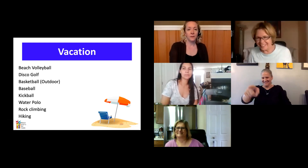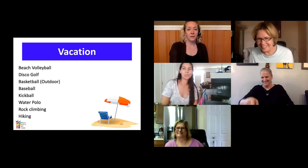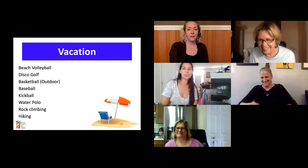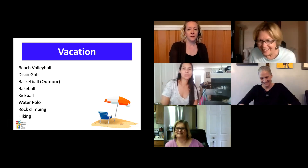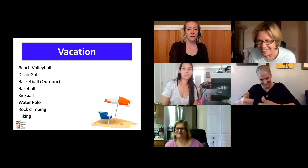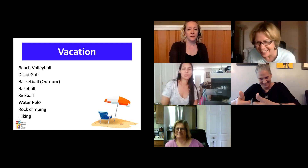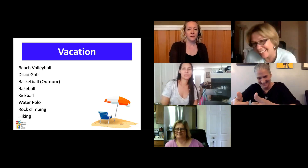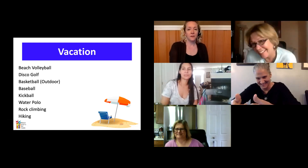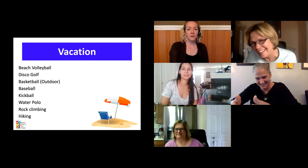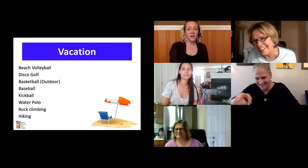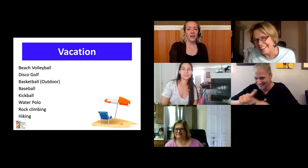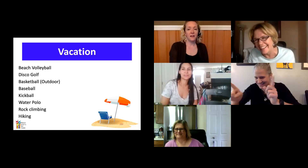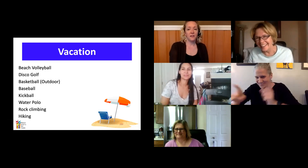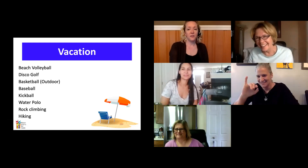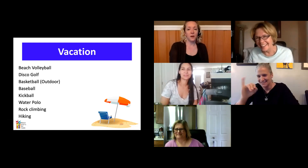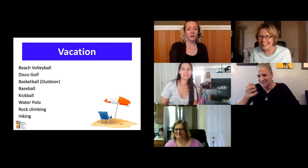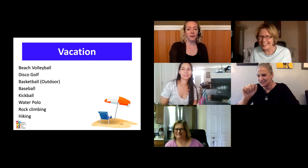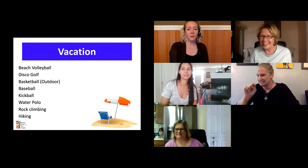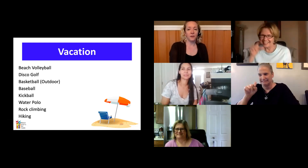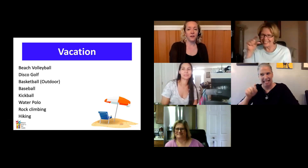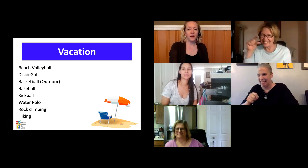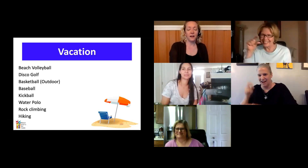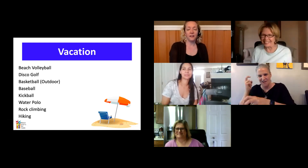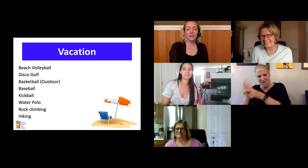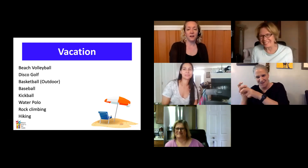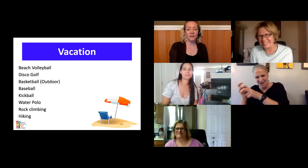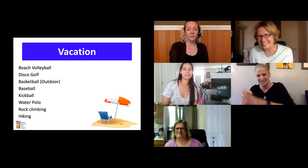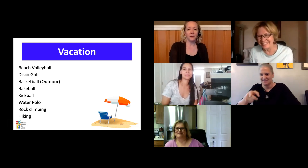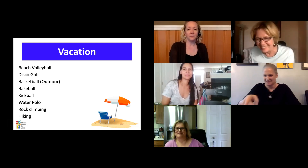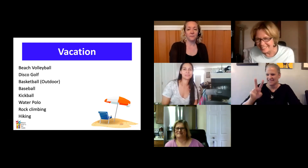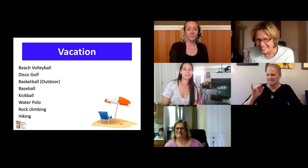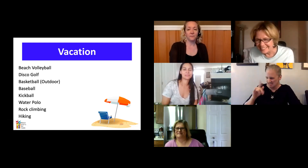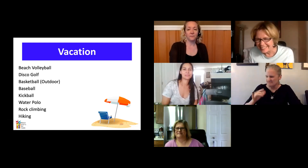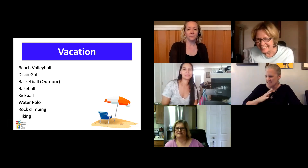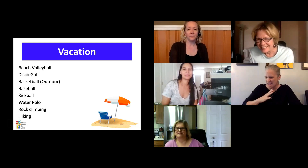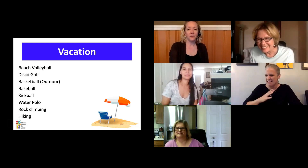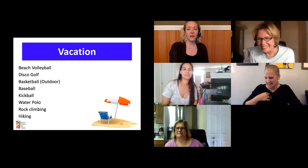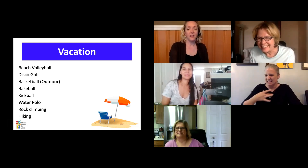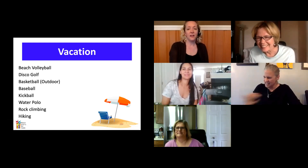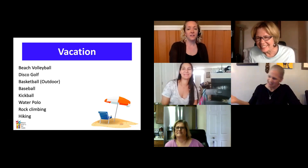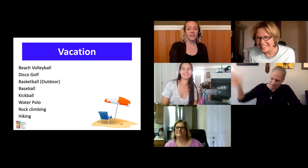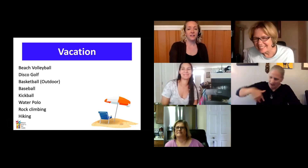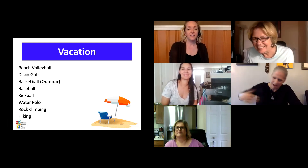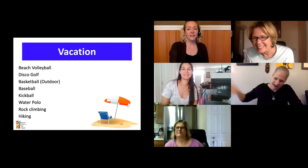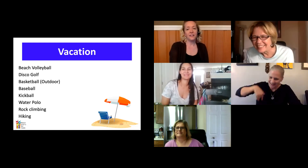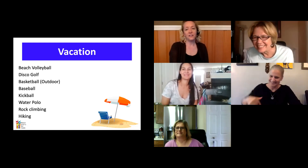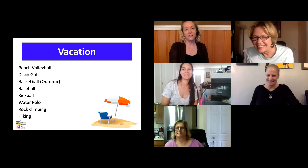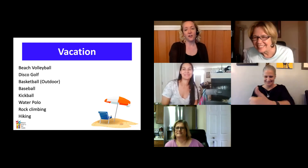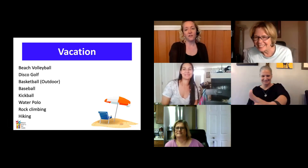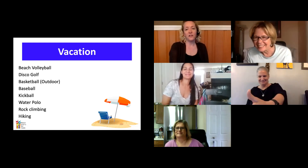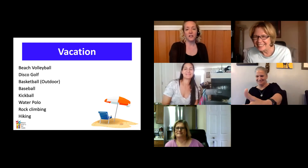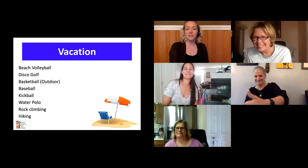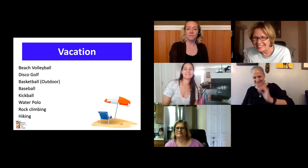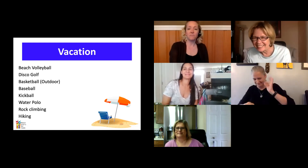Okay, another rock climber. All right, I like rock climbing. Okay, see, Jeanette thinks it's hard. Vicky's